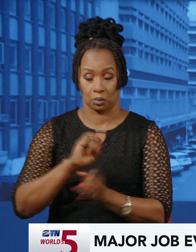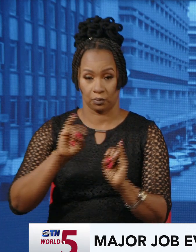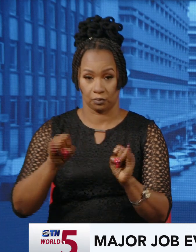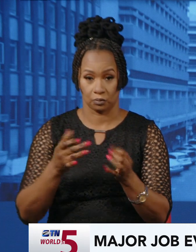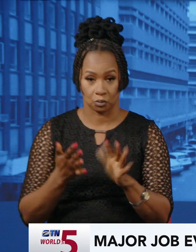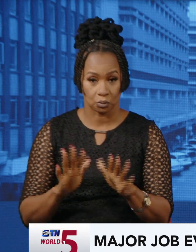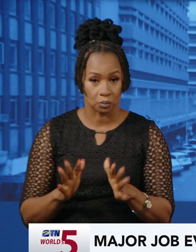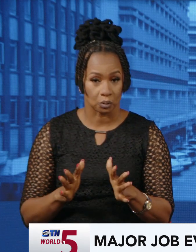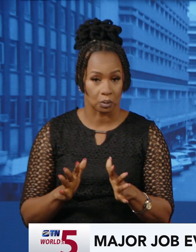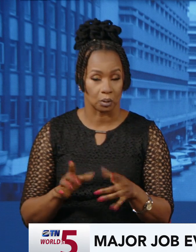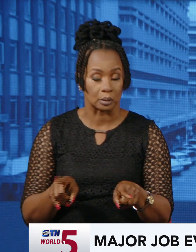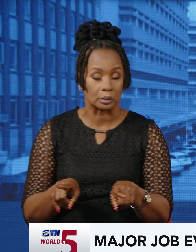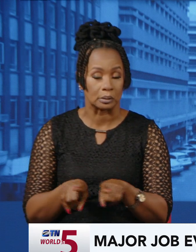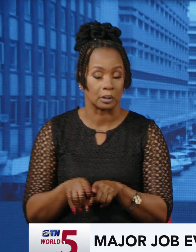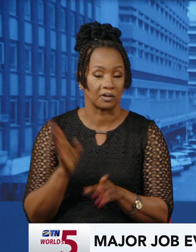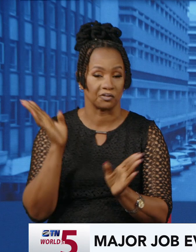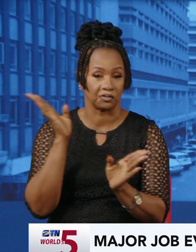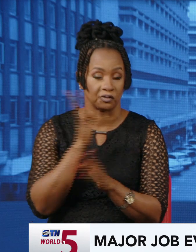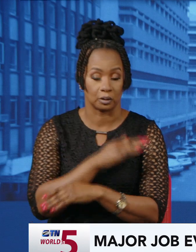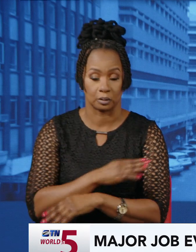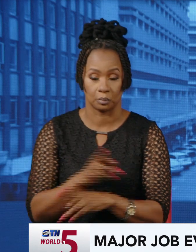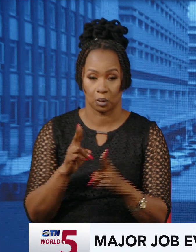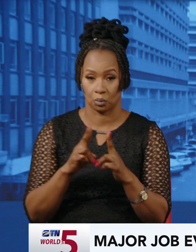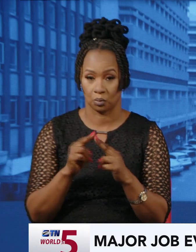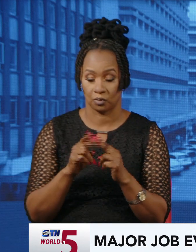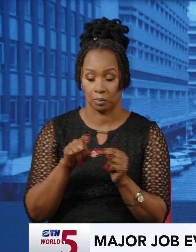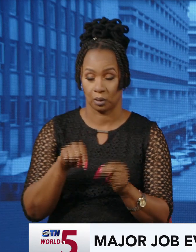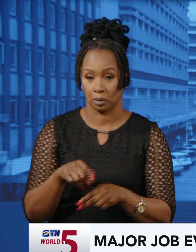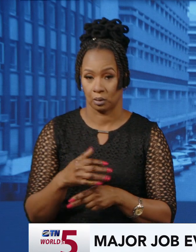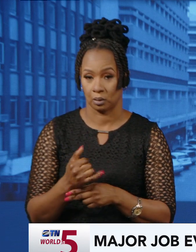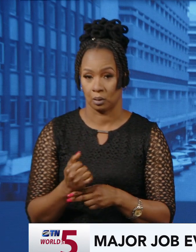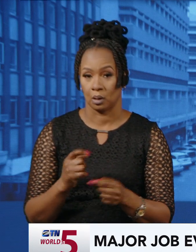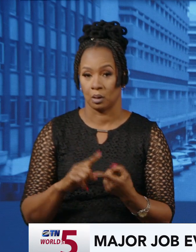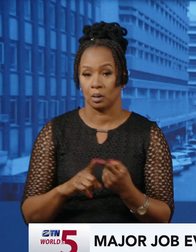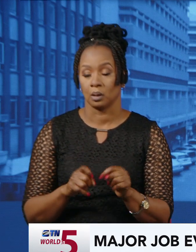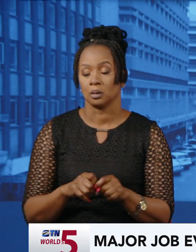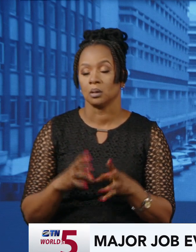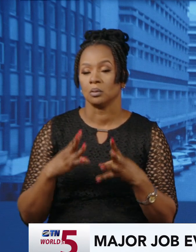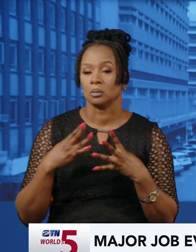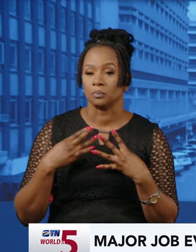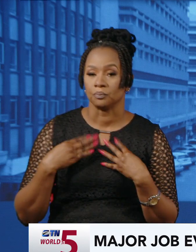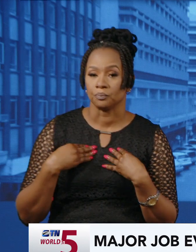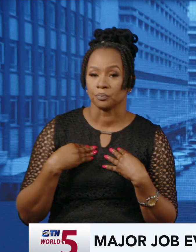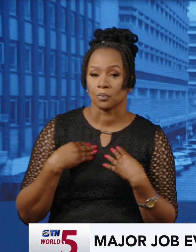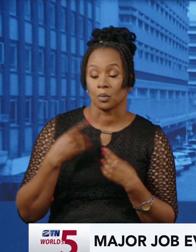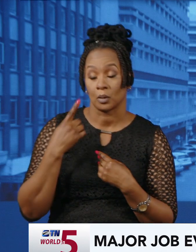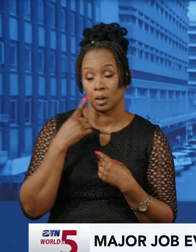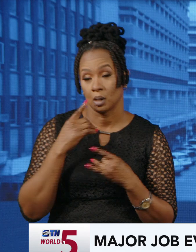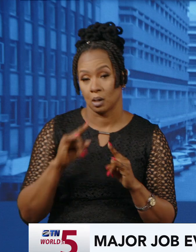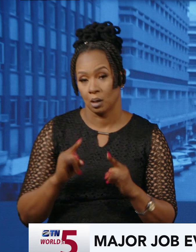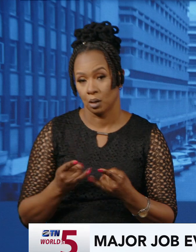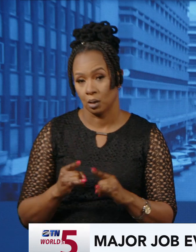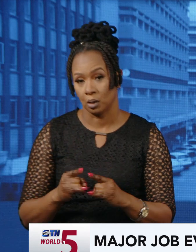is expected to be completed by mid-November this year. The evaluation is expected to have an impact on the morale